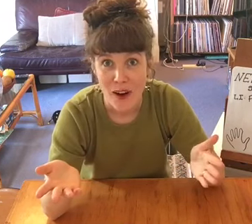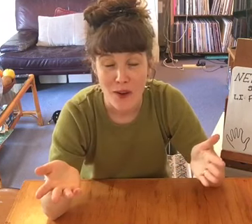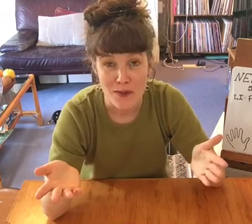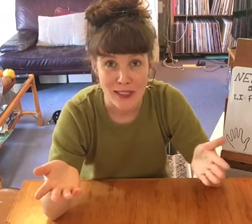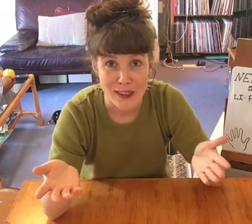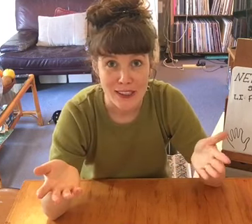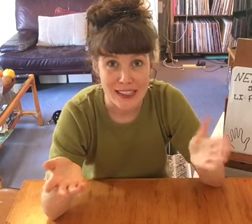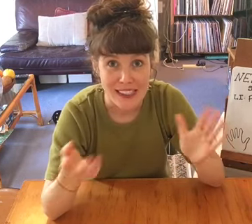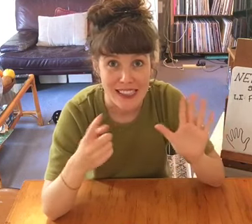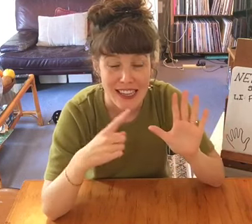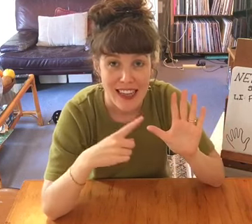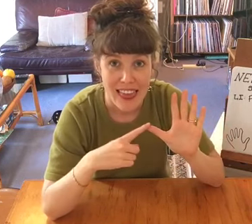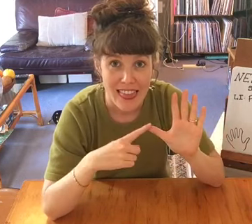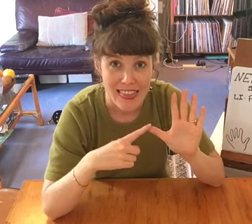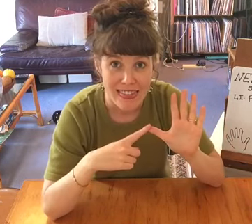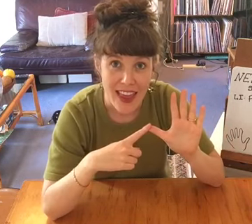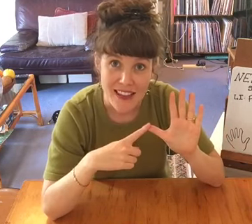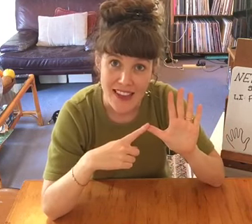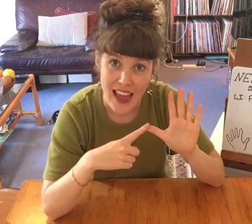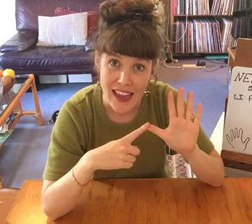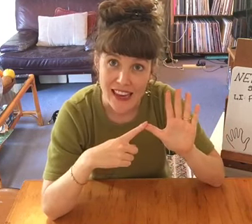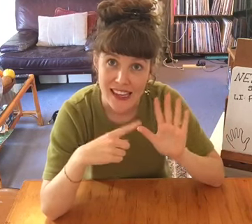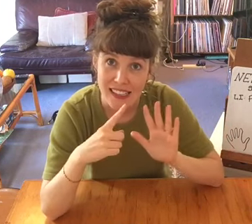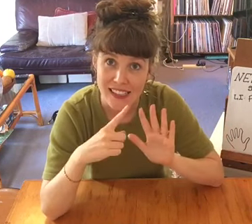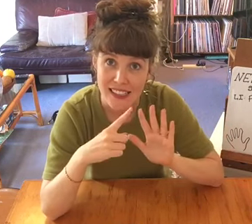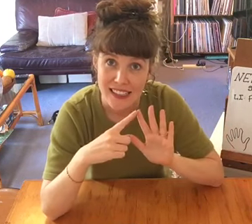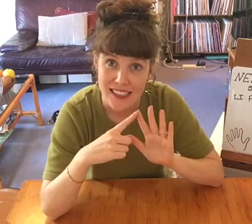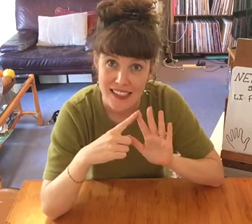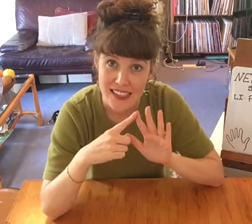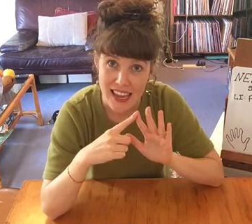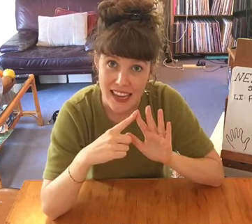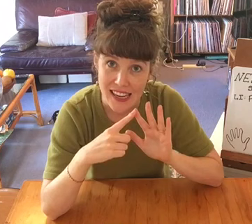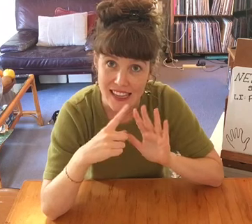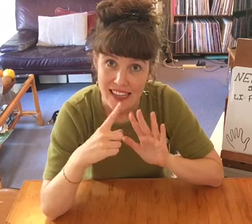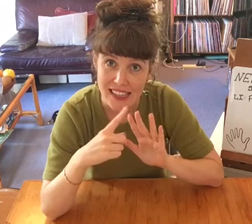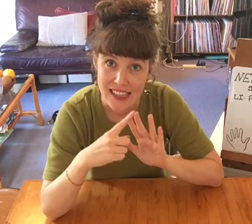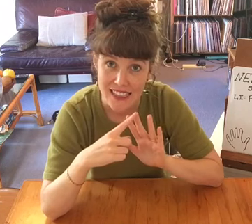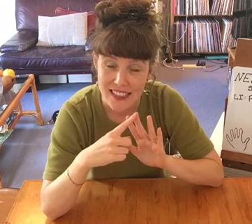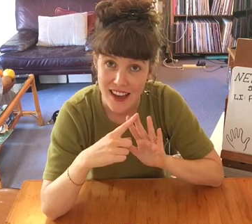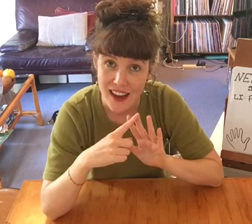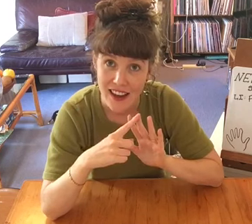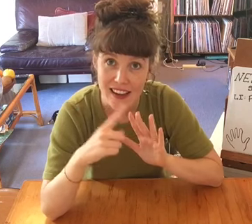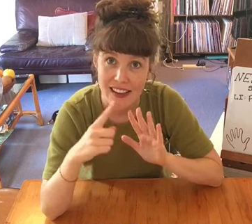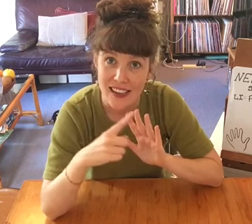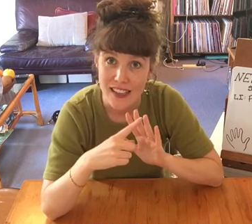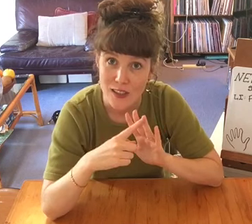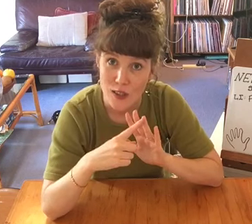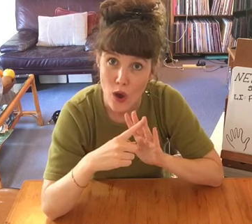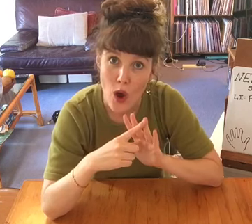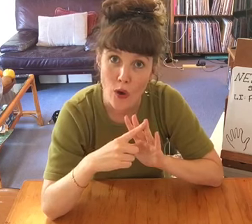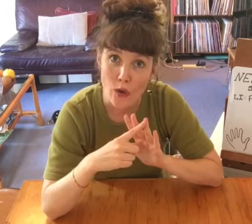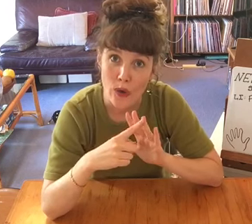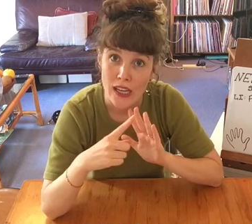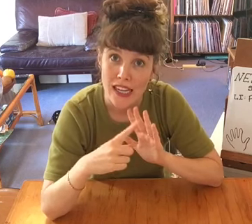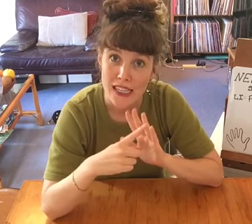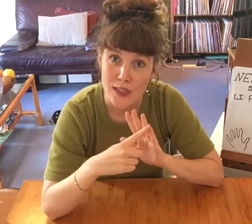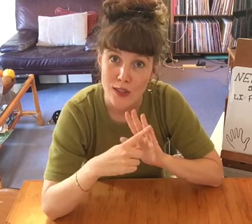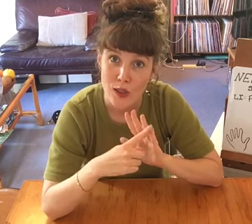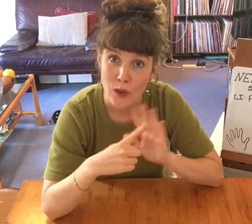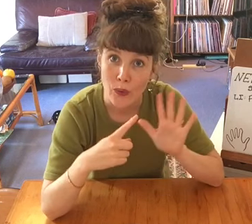Hopefully you did. That's A, this is E, this is I, this is O, and this is U.